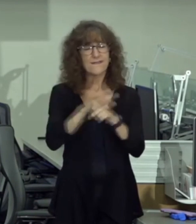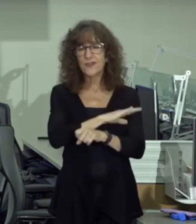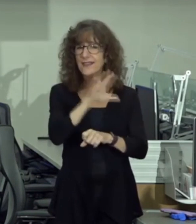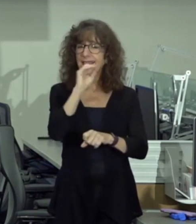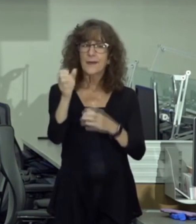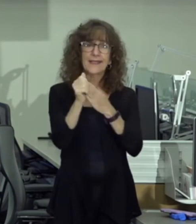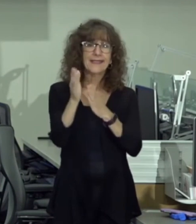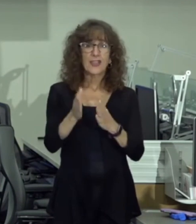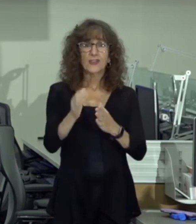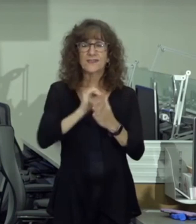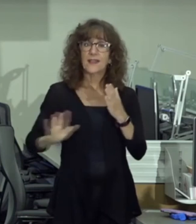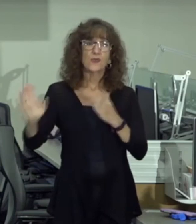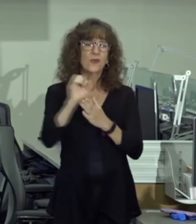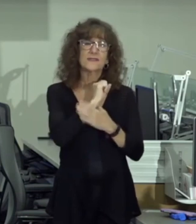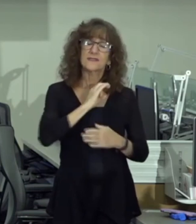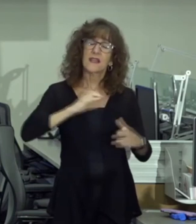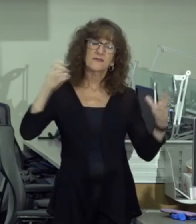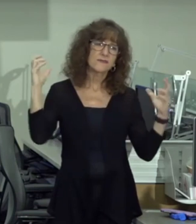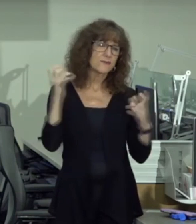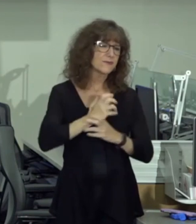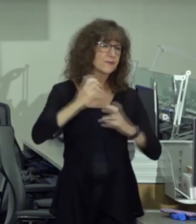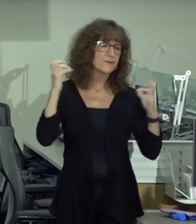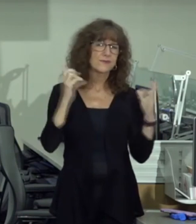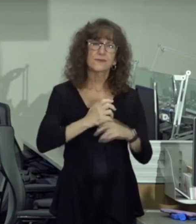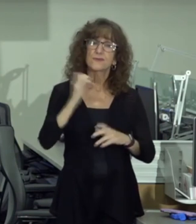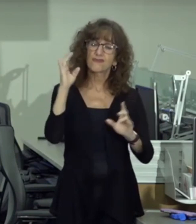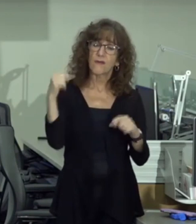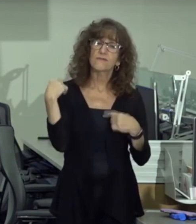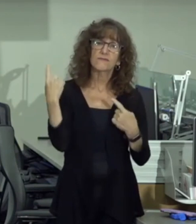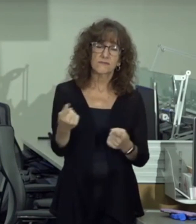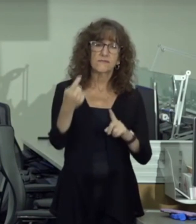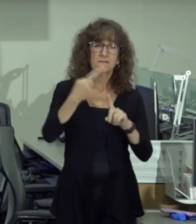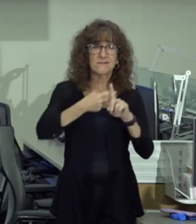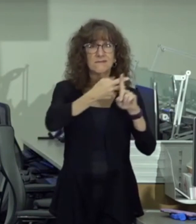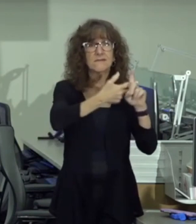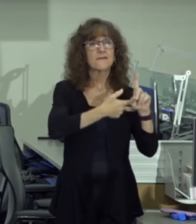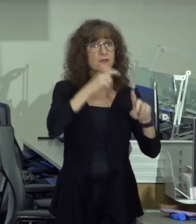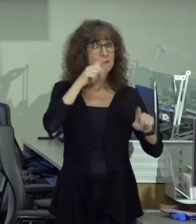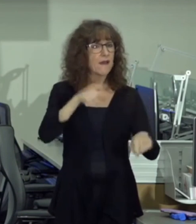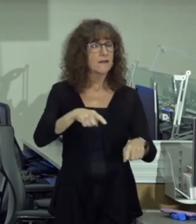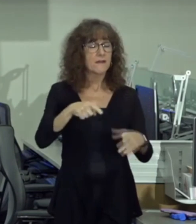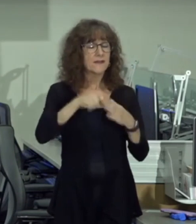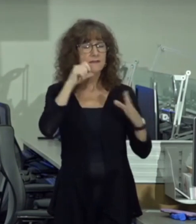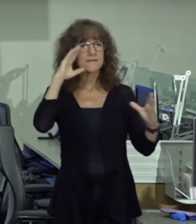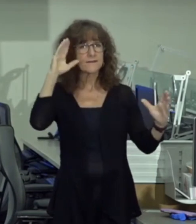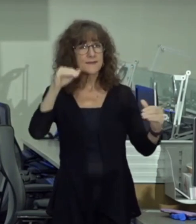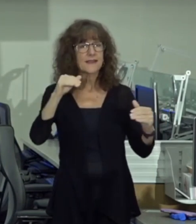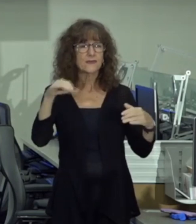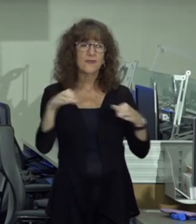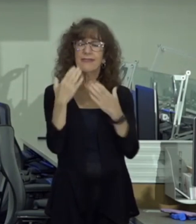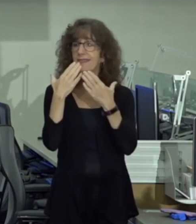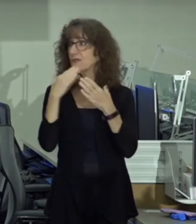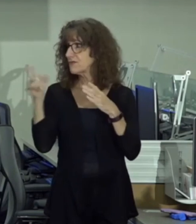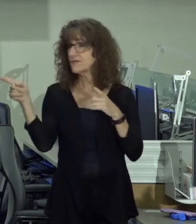leadership, and your staffs have done a remarkable job over the past few months responding to this unprecedented crisis. Thank you so